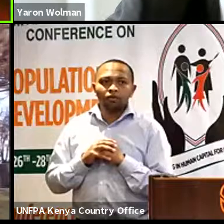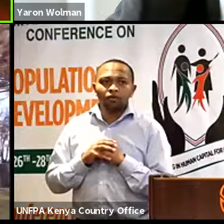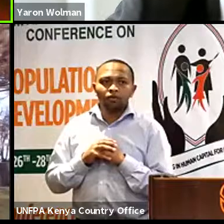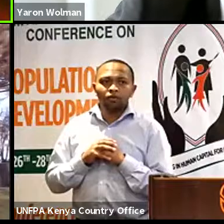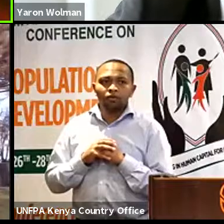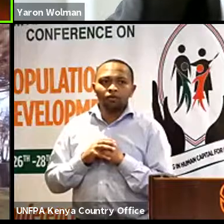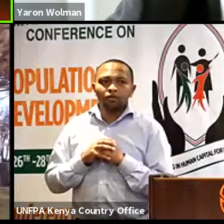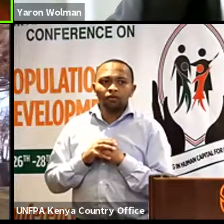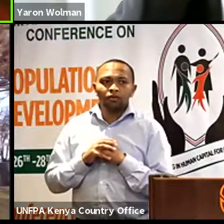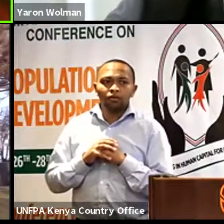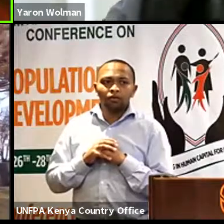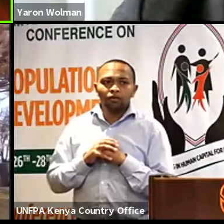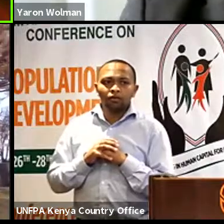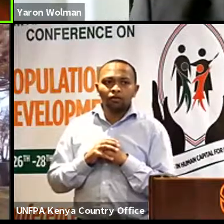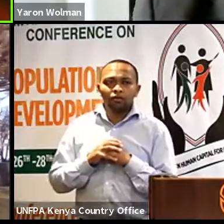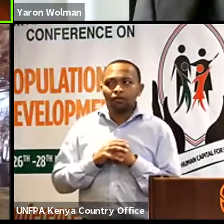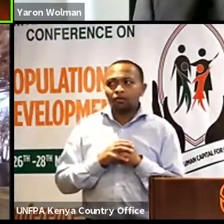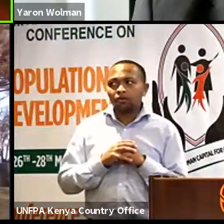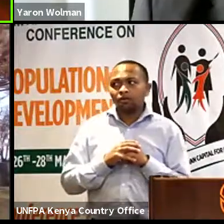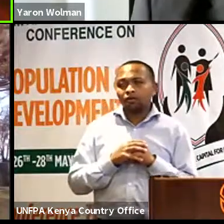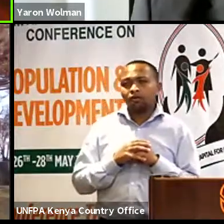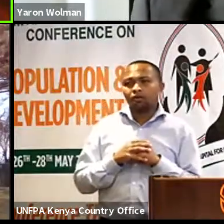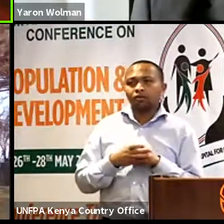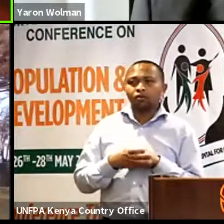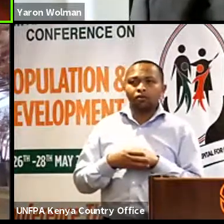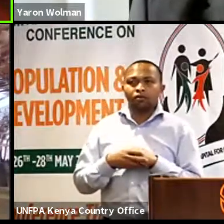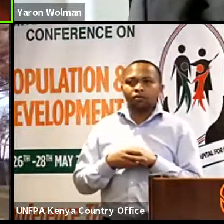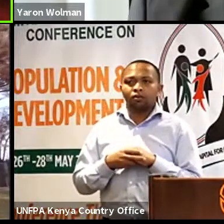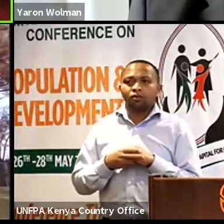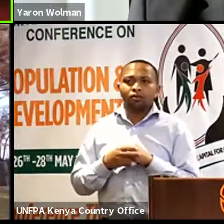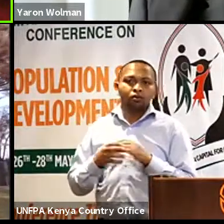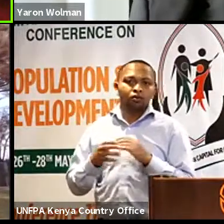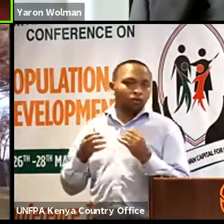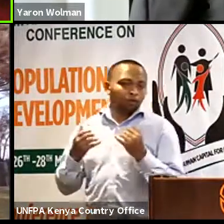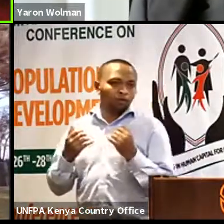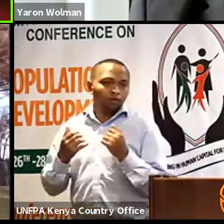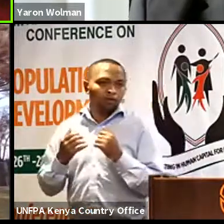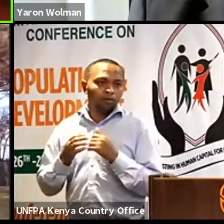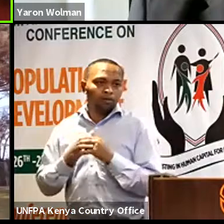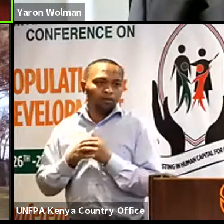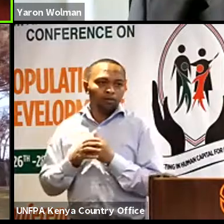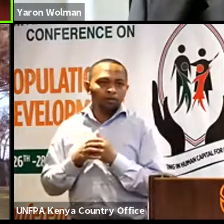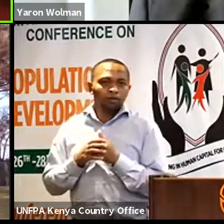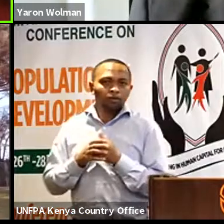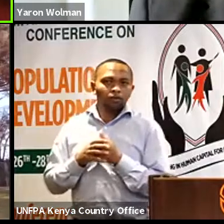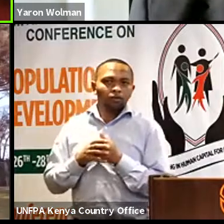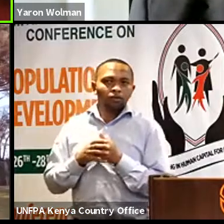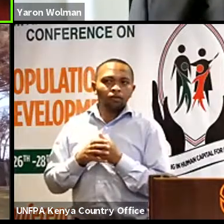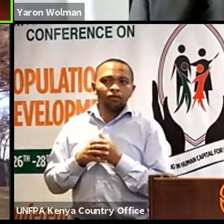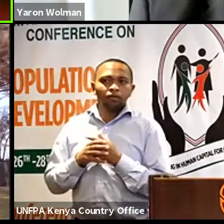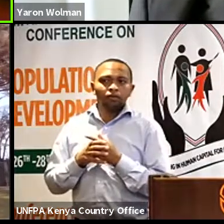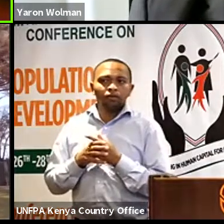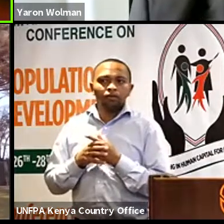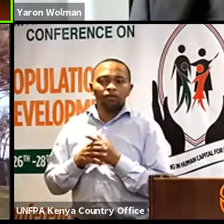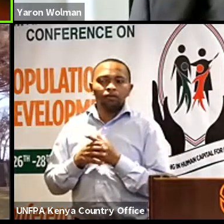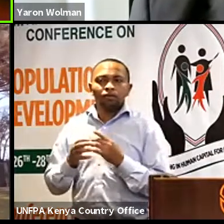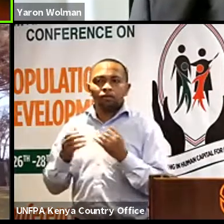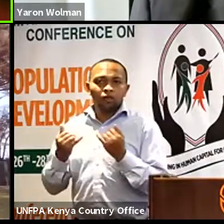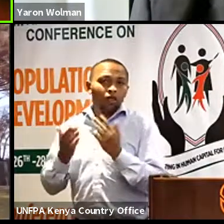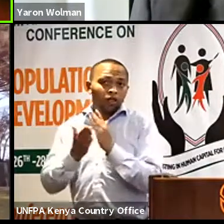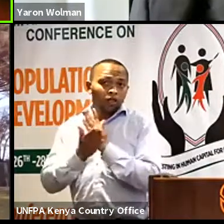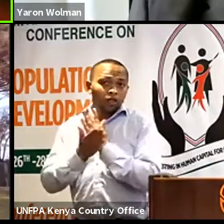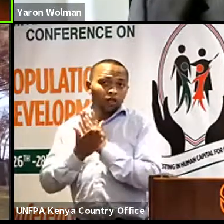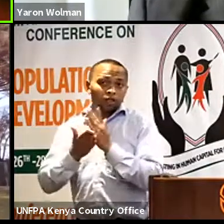in particular. Even morbidity has gone down a bit. So I think we are here to share our